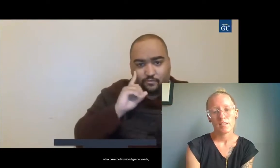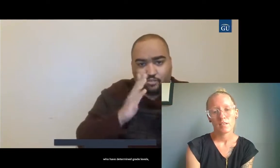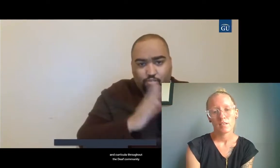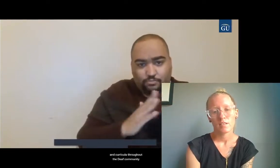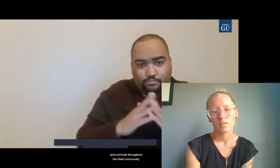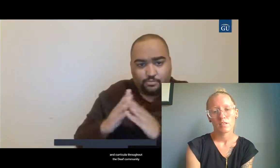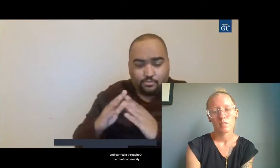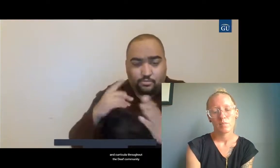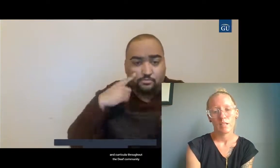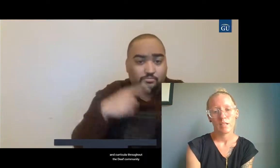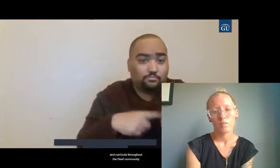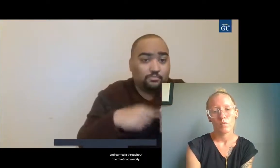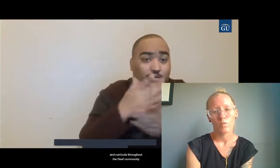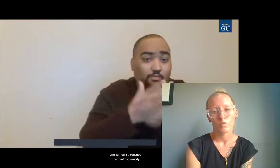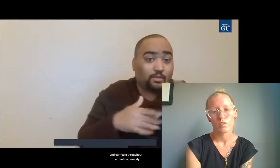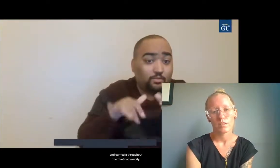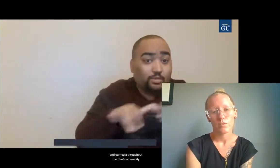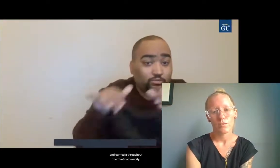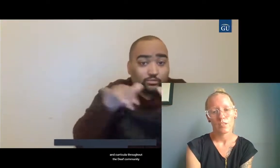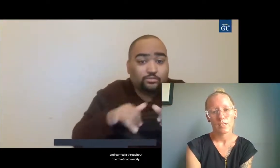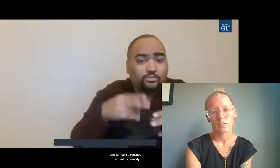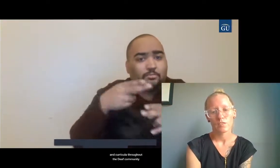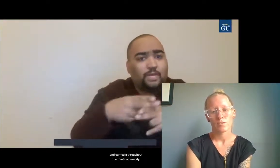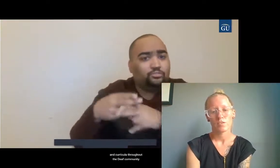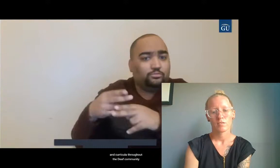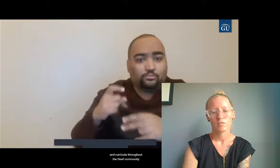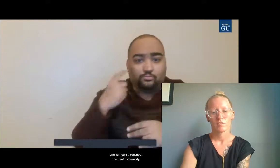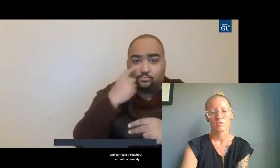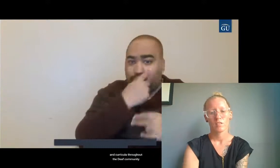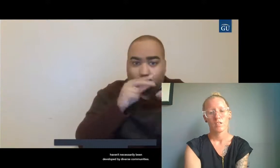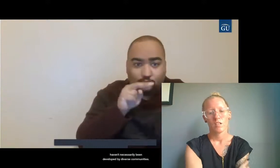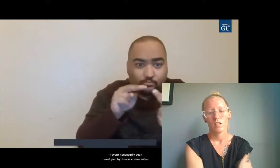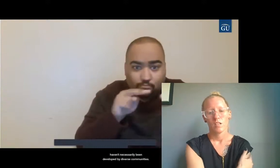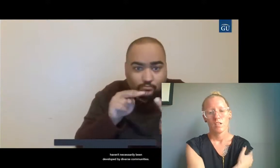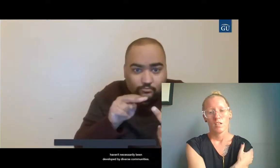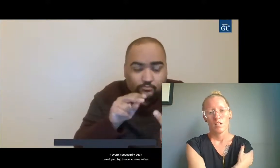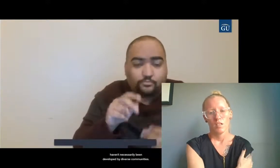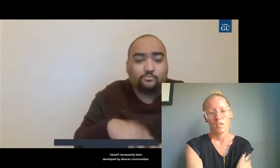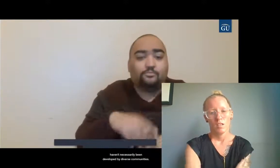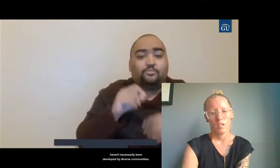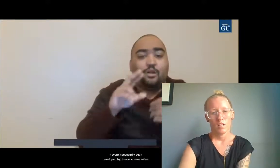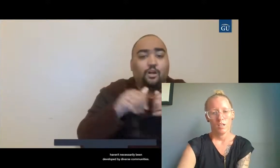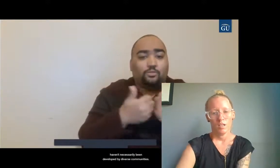And this began different standards